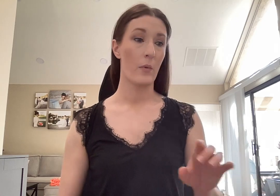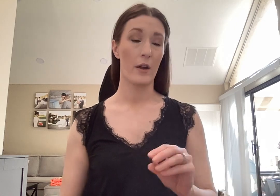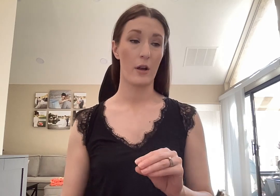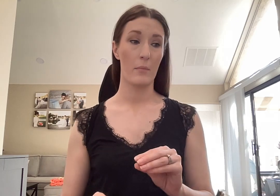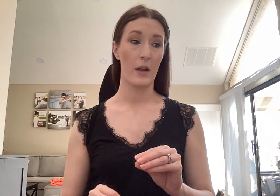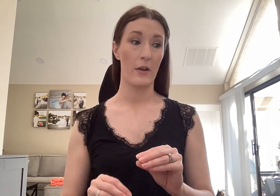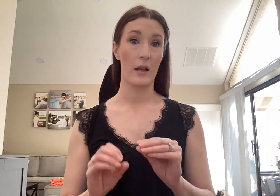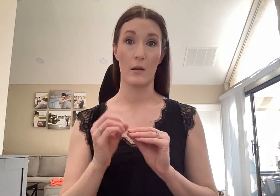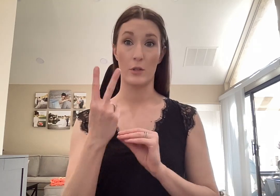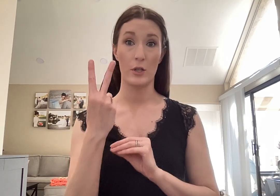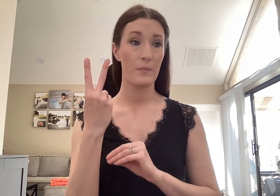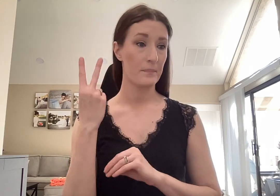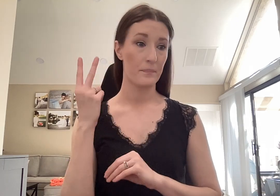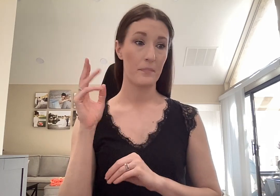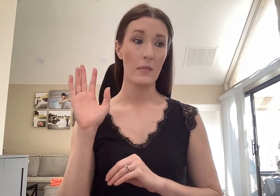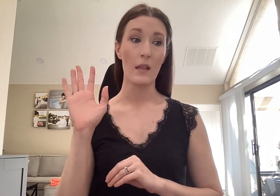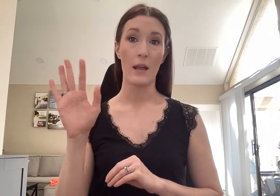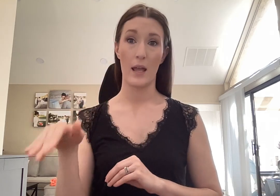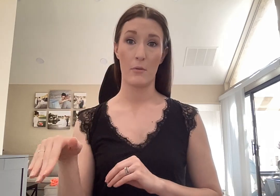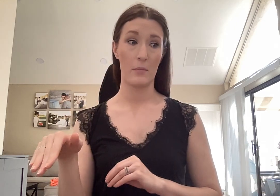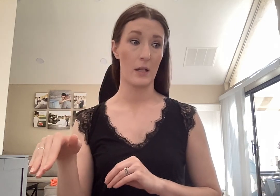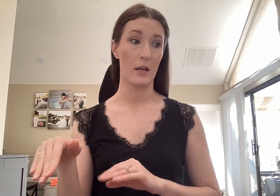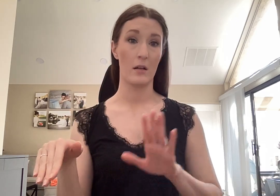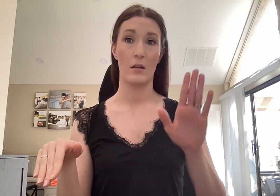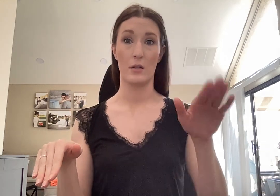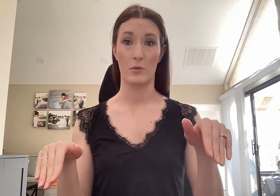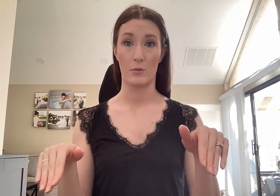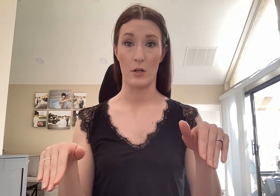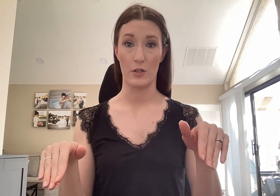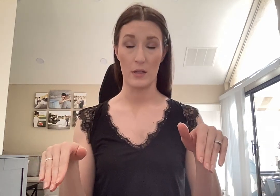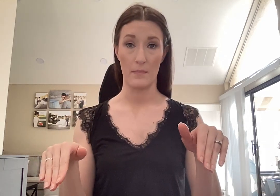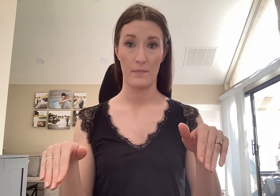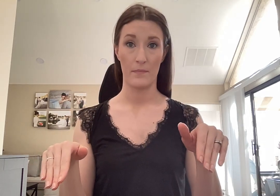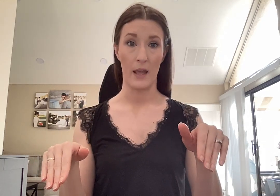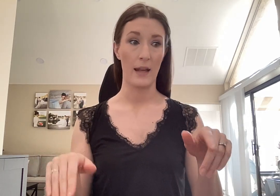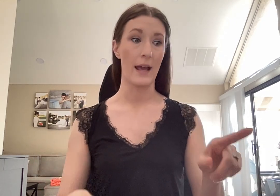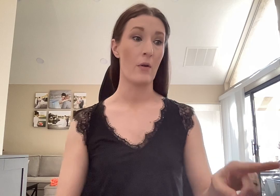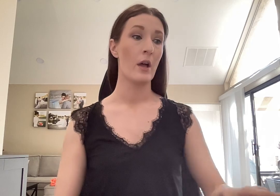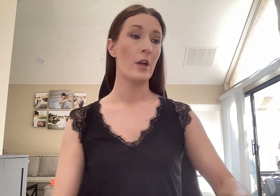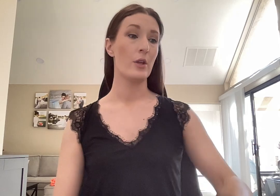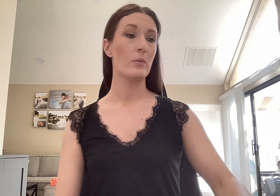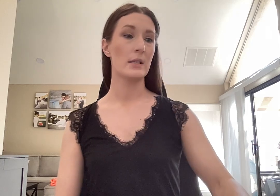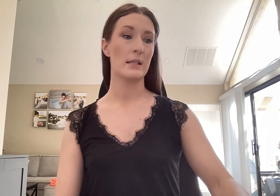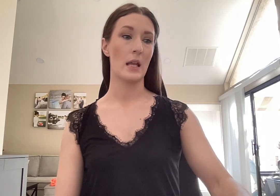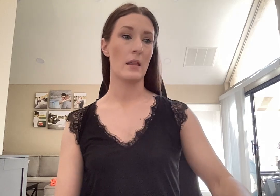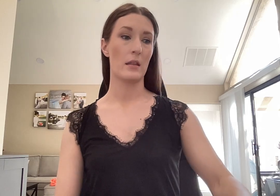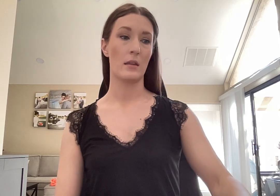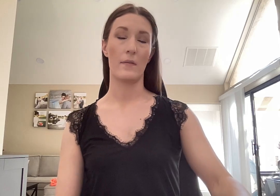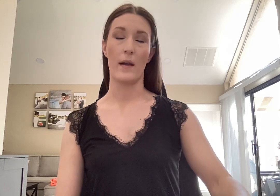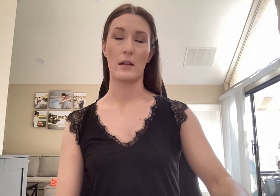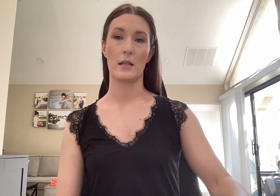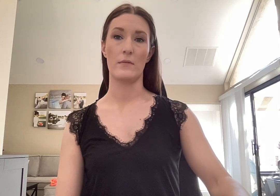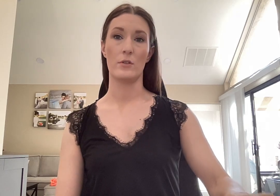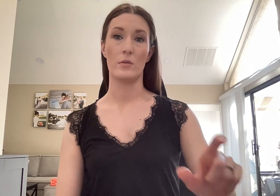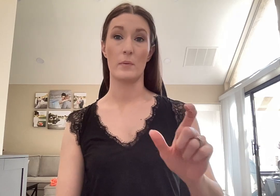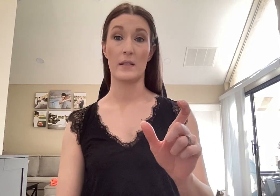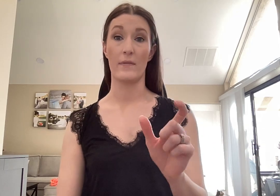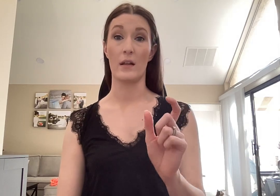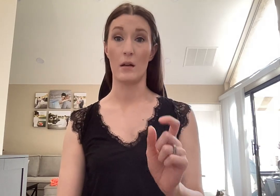are comparing number 2, Abraham Lincoln and George Washington. Okay. Now, you will see that the fact gives you specific